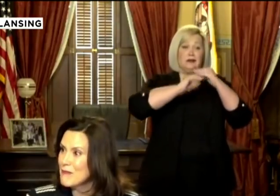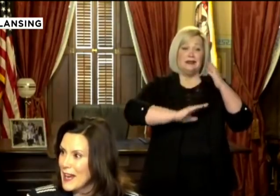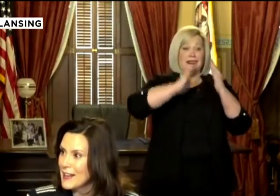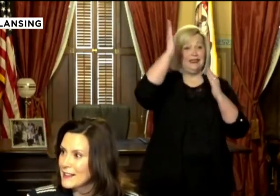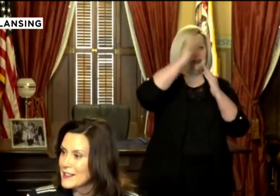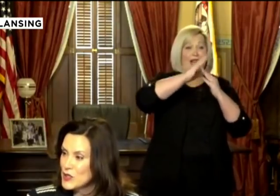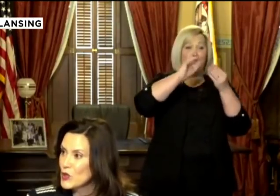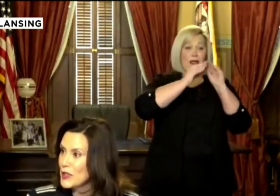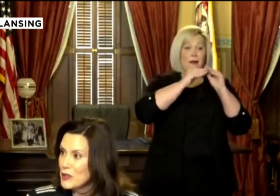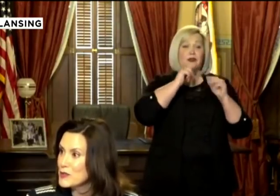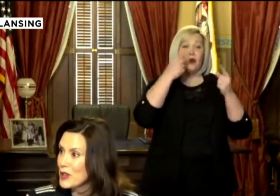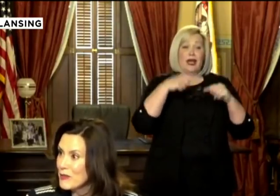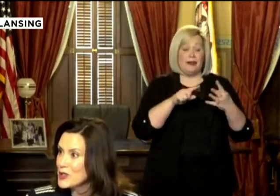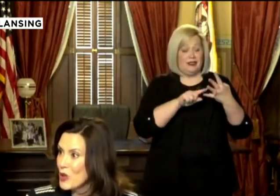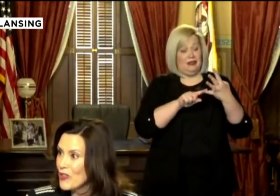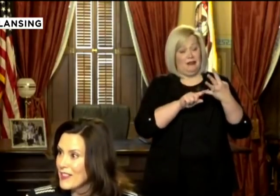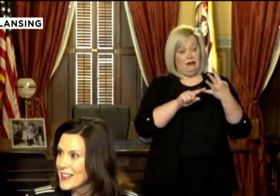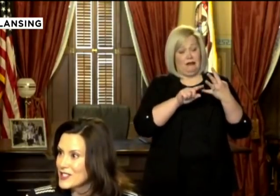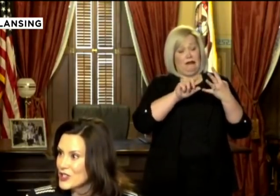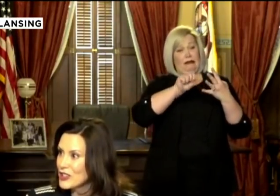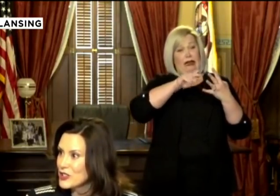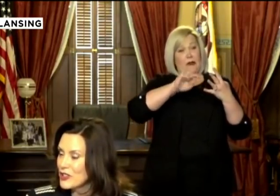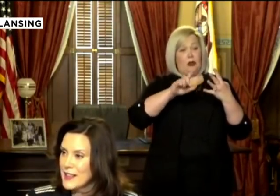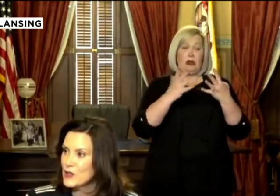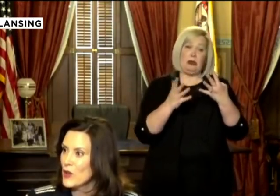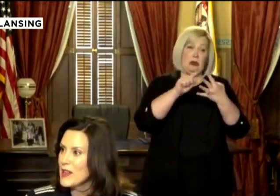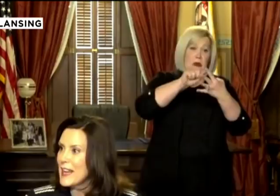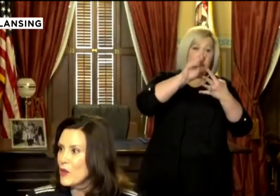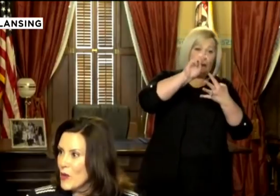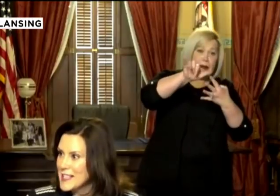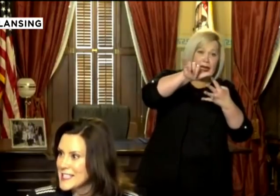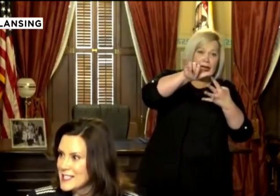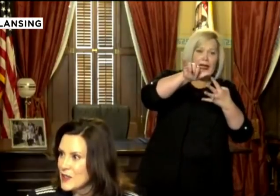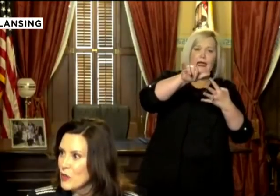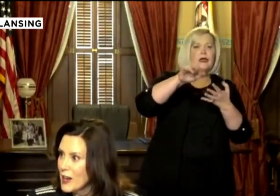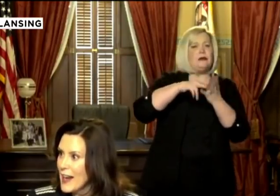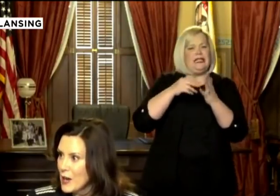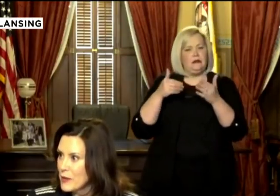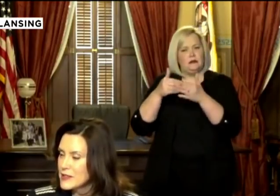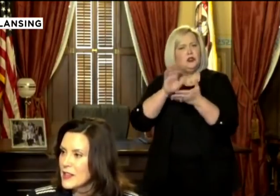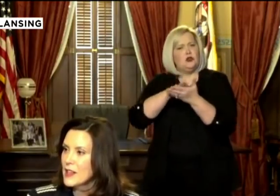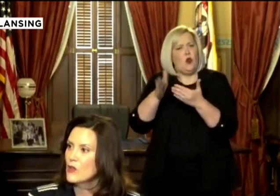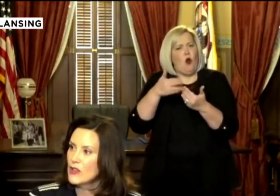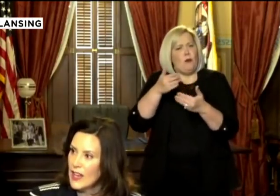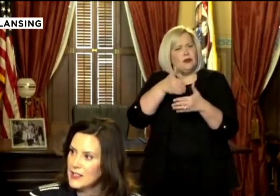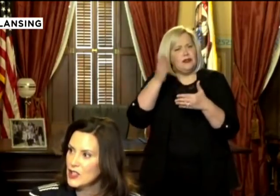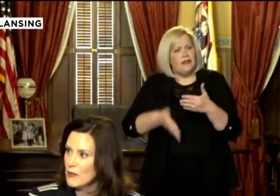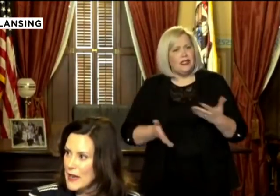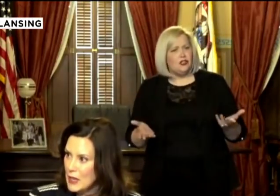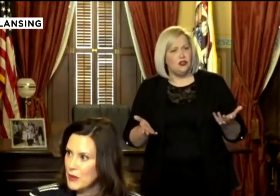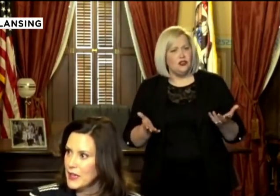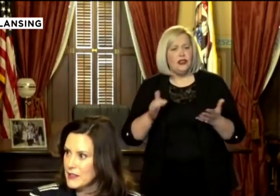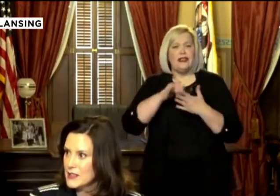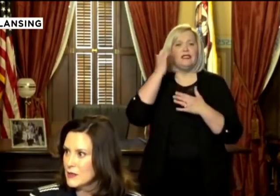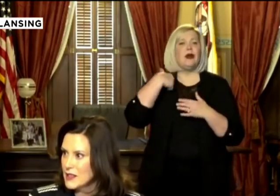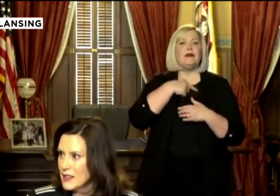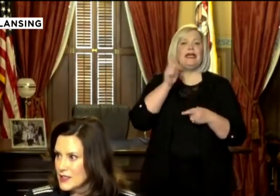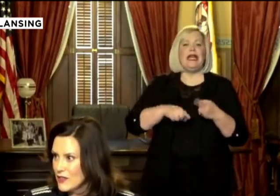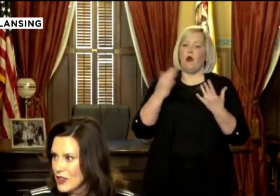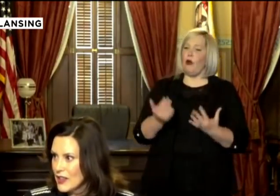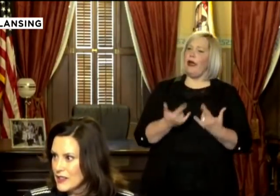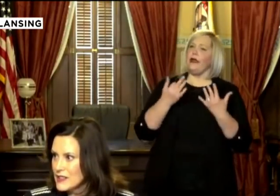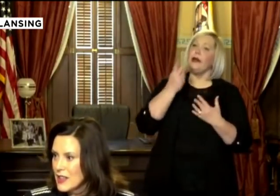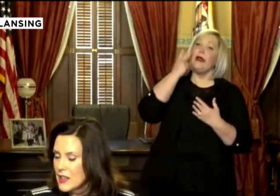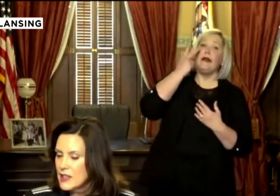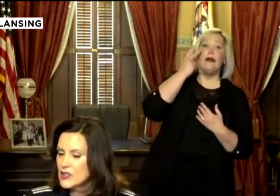April or mid-May, the school year is pretty much over at that juncture, and that's why we can't wait to see what happens. We've got to start making plans to